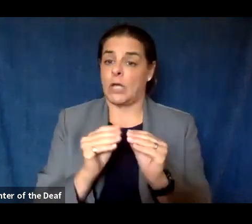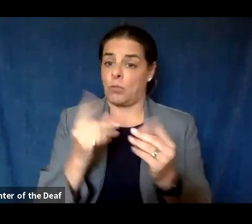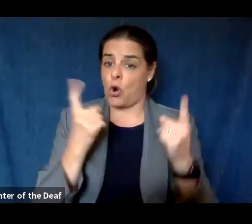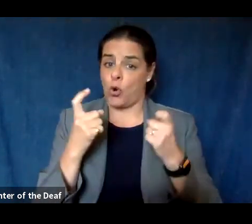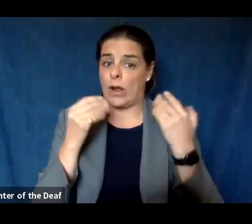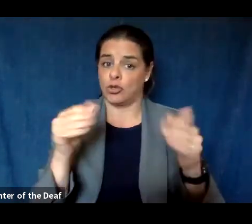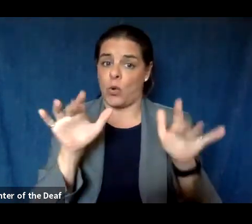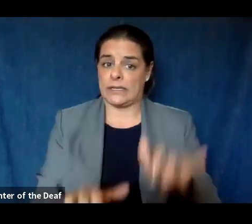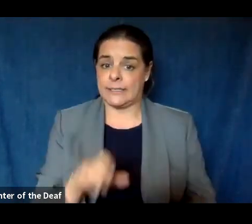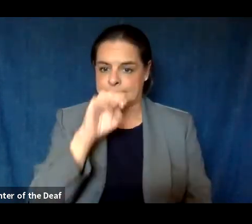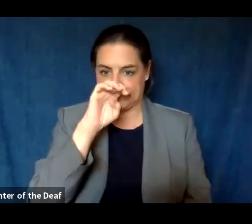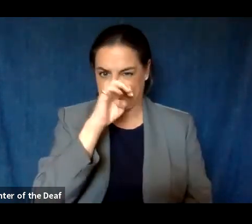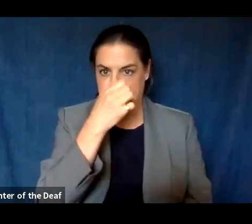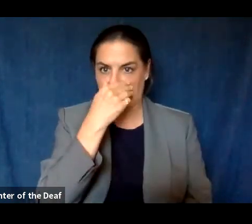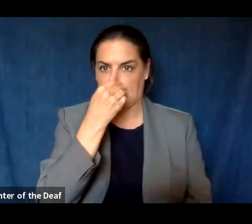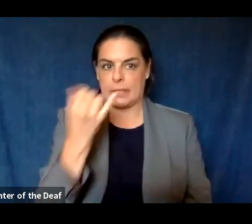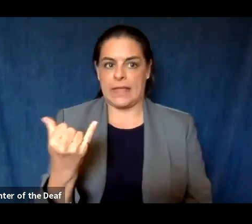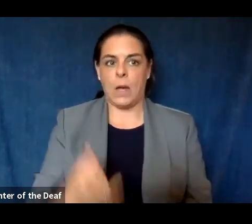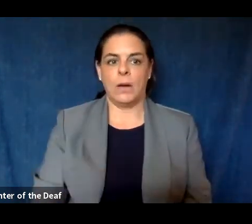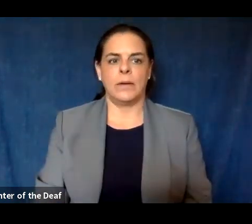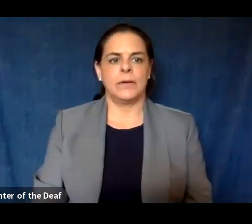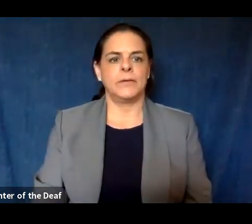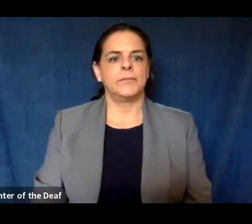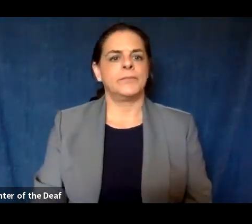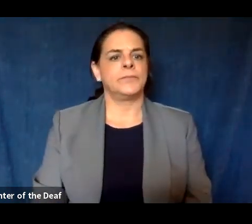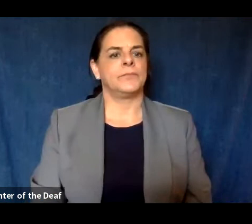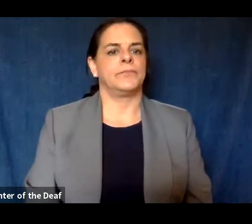ahead and submit them into that chat feature now.